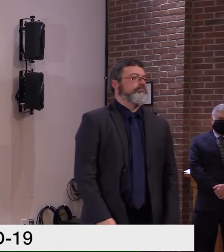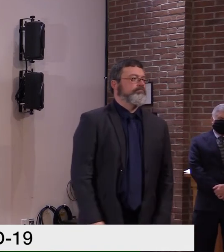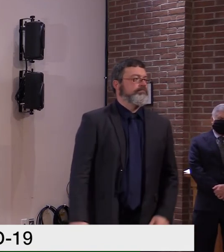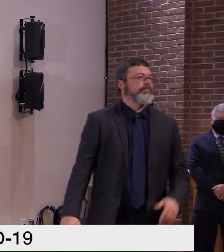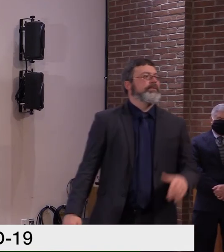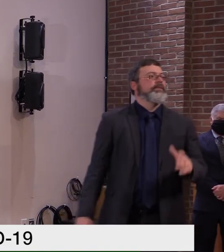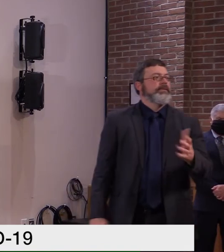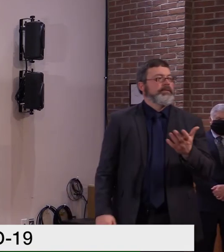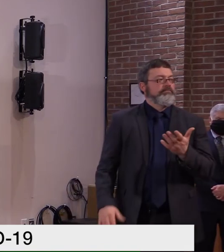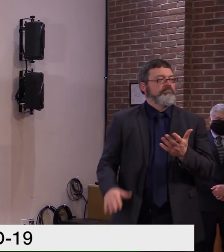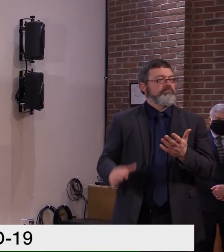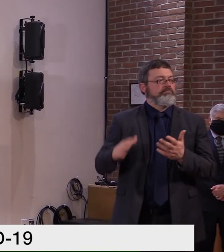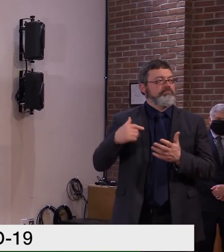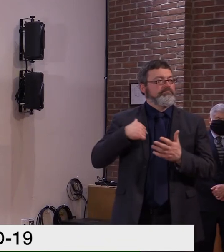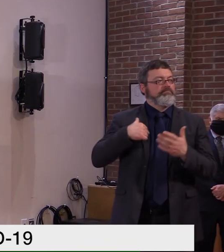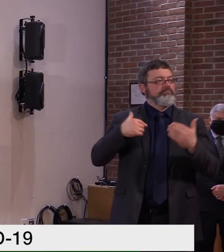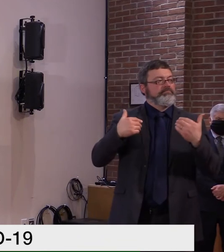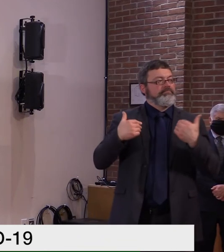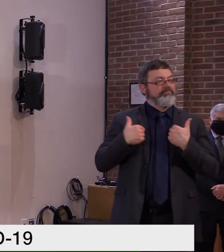Chronicle.